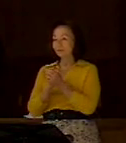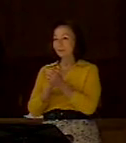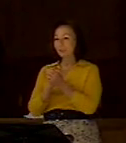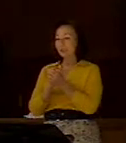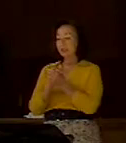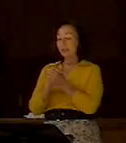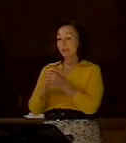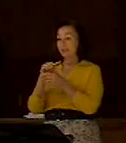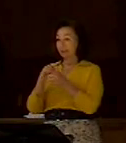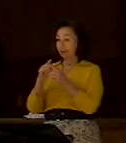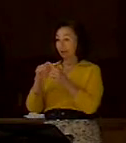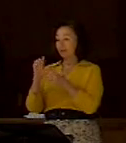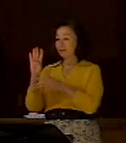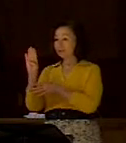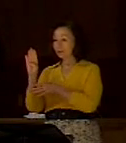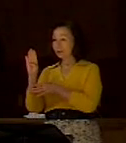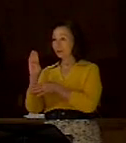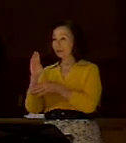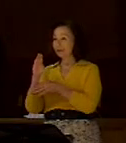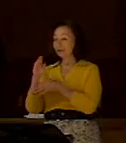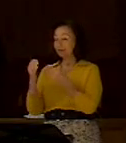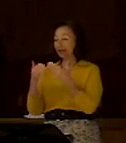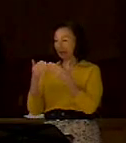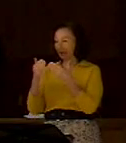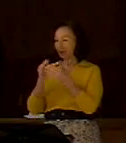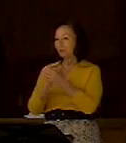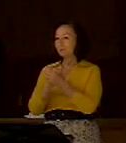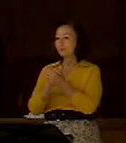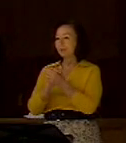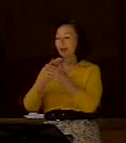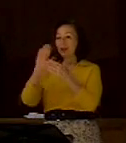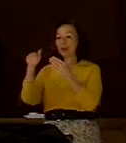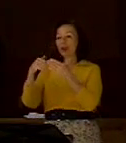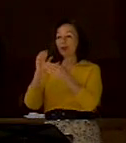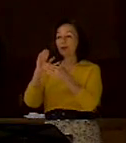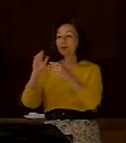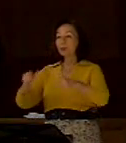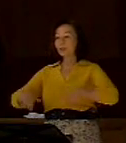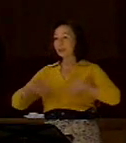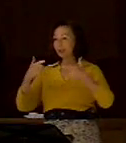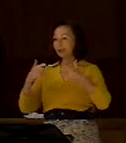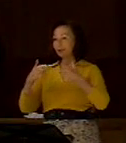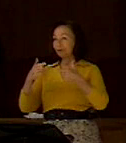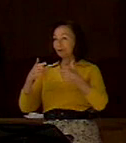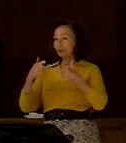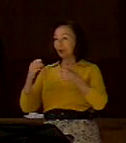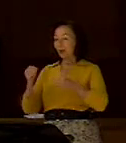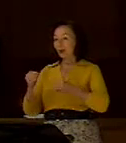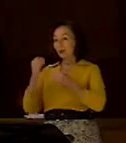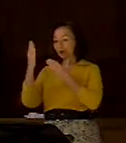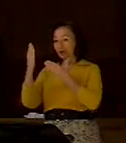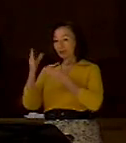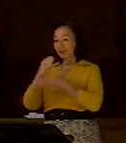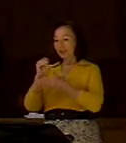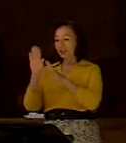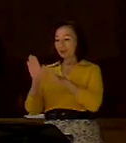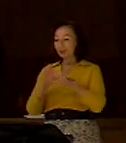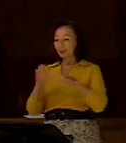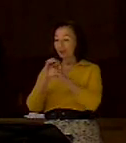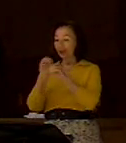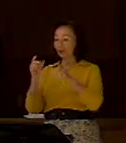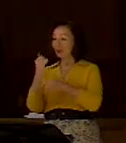this one gets it a little simpler. In all your life, obey me and do nothing wrong.